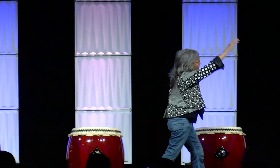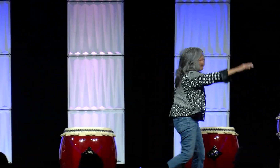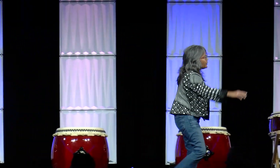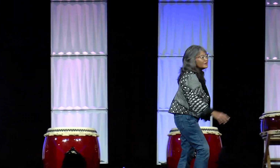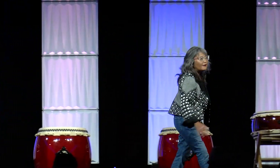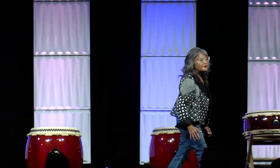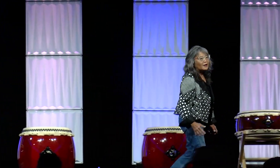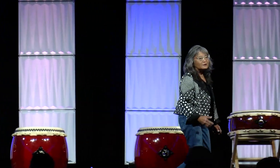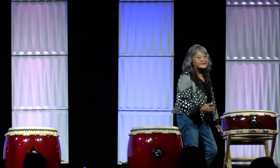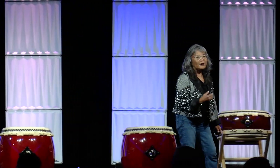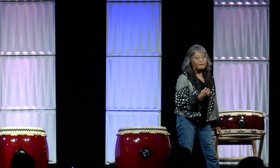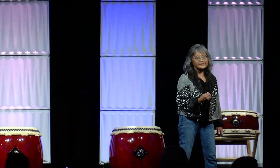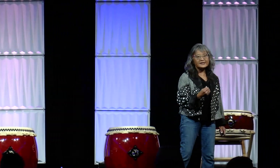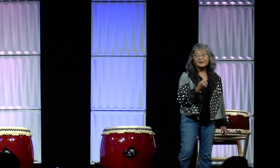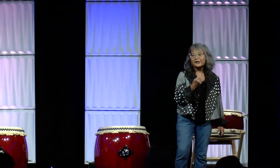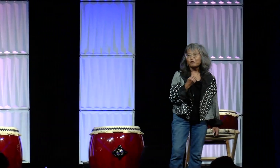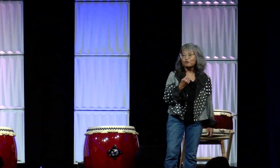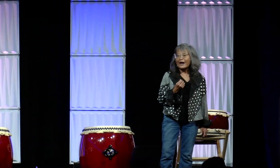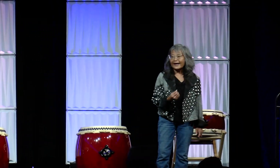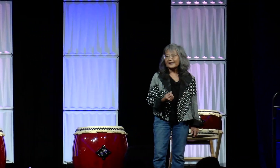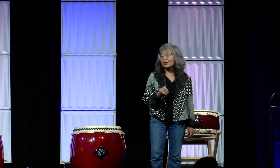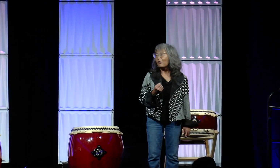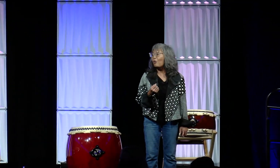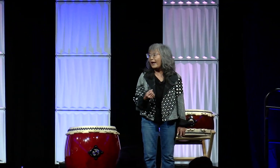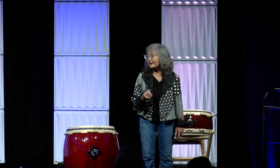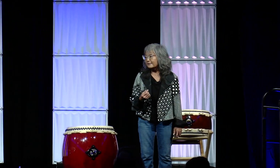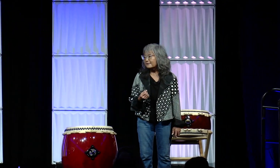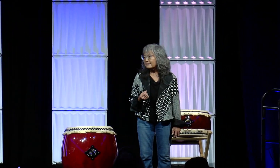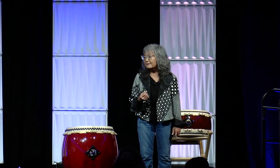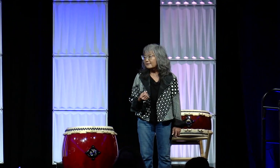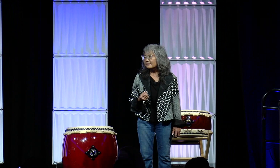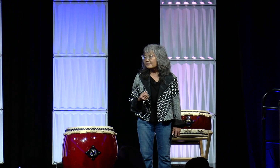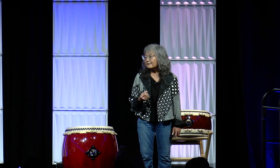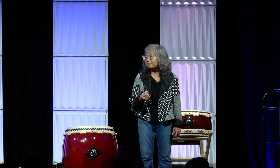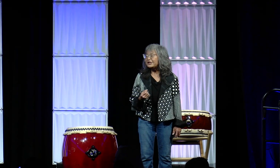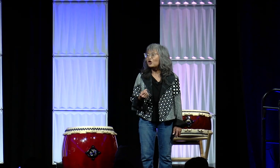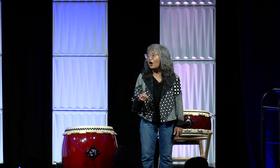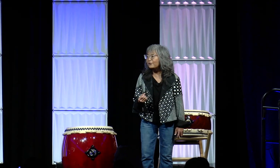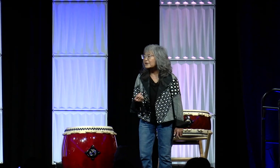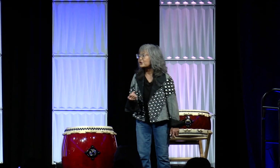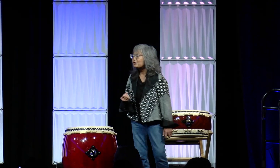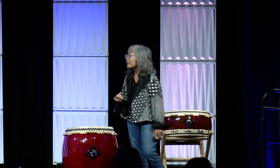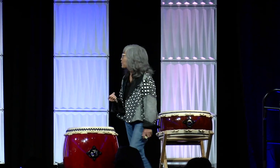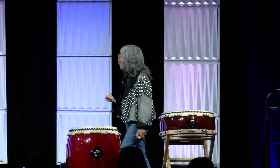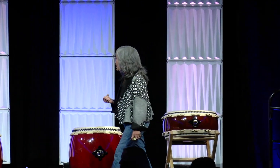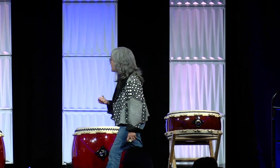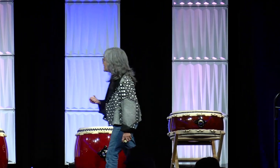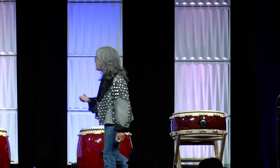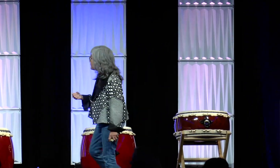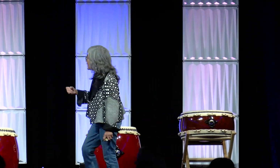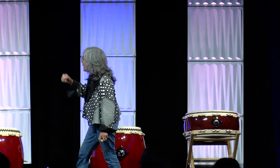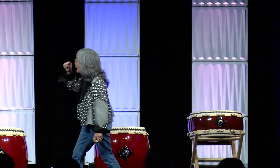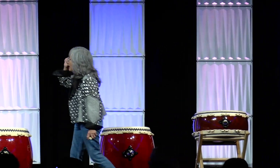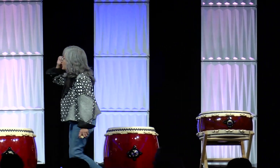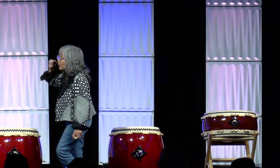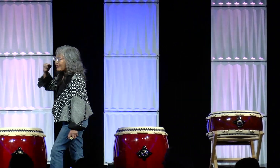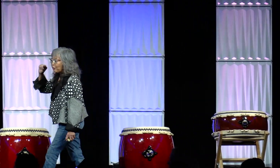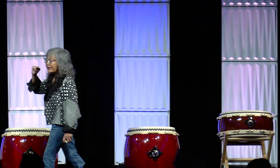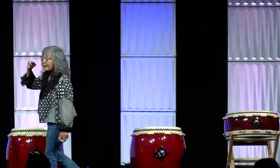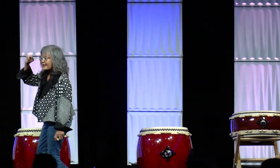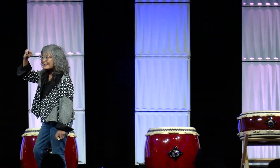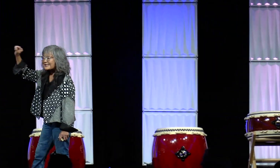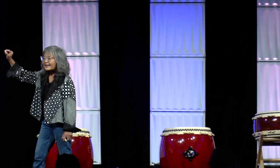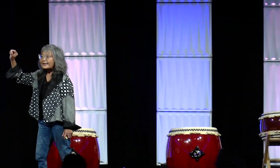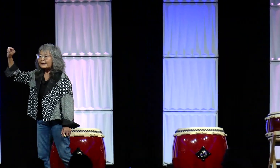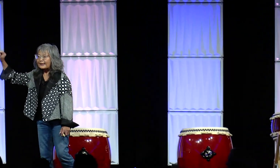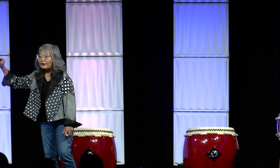starts with loving ourselves in the radical way, beyond the soothing ways, so that we